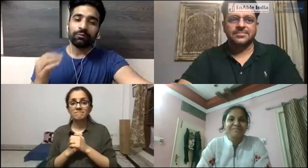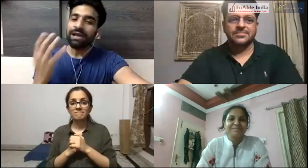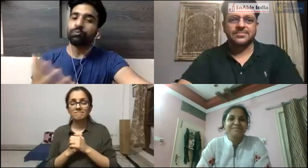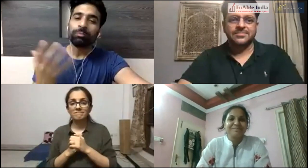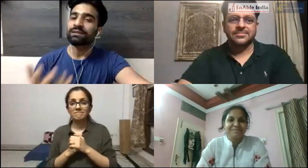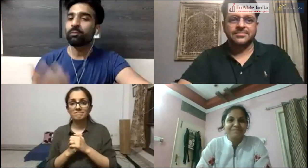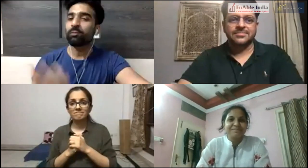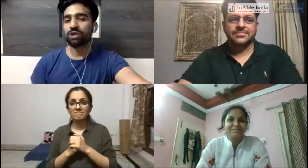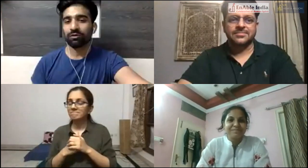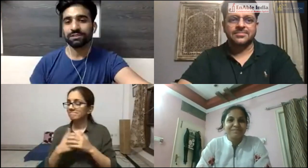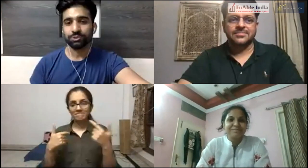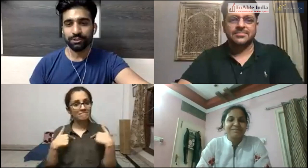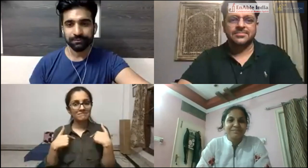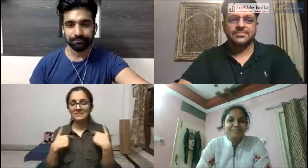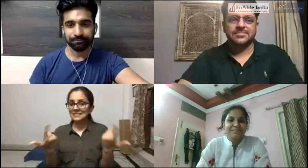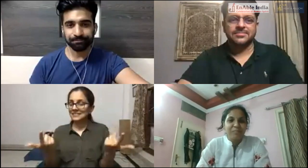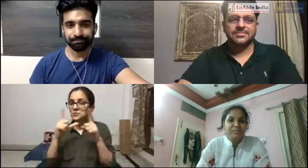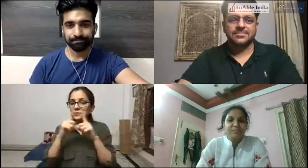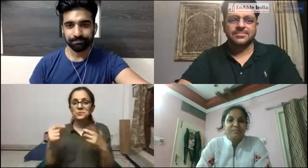the thing is, we have to make the most out of the situation.